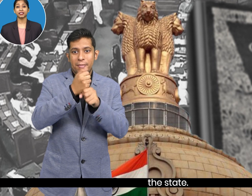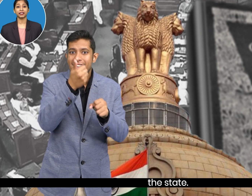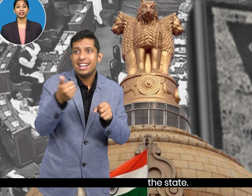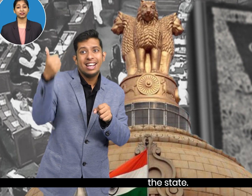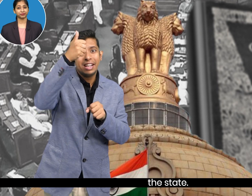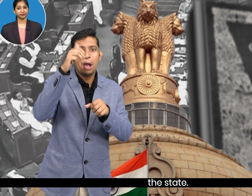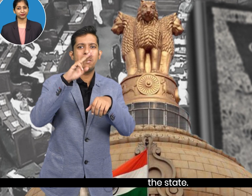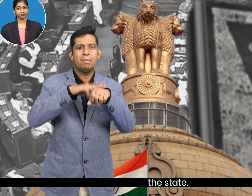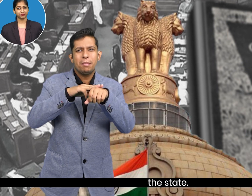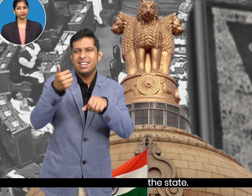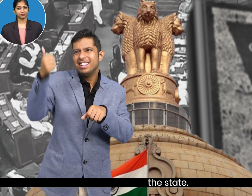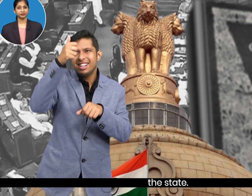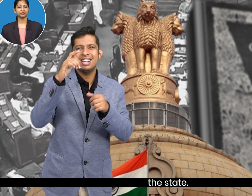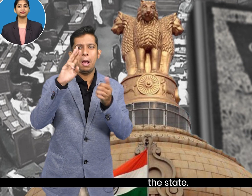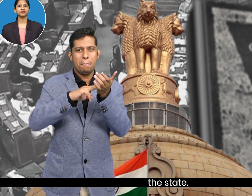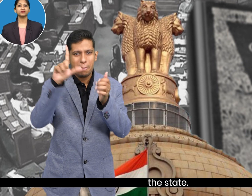the state.